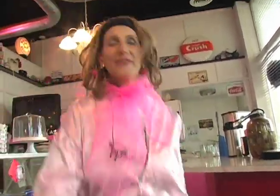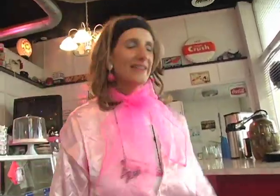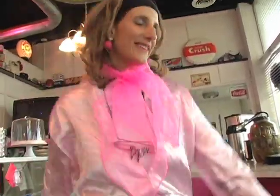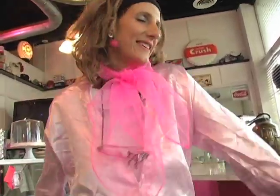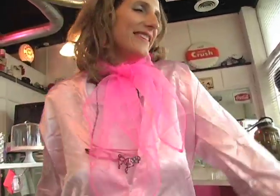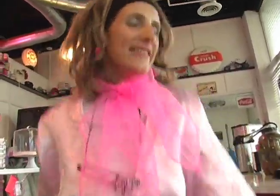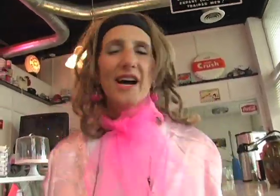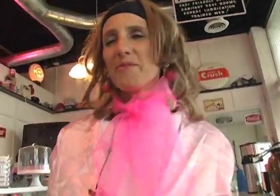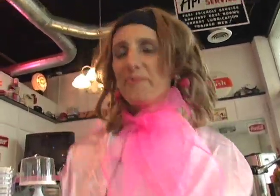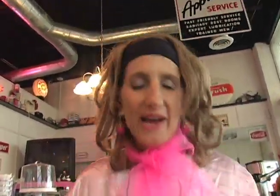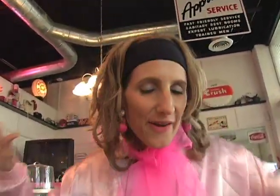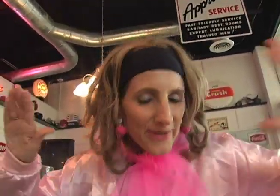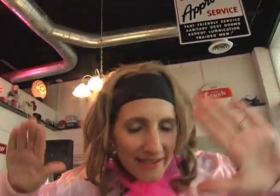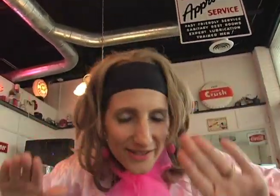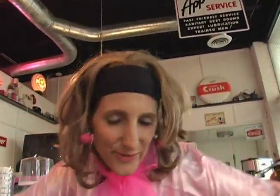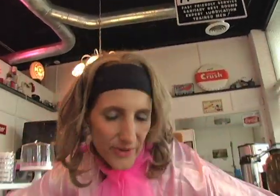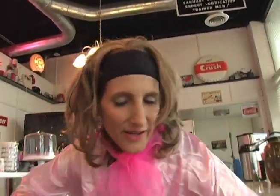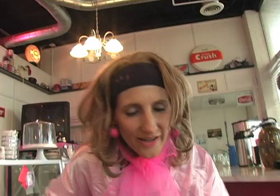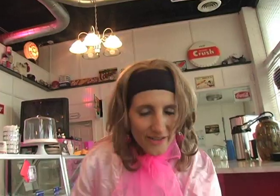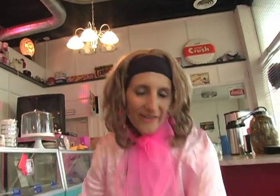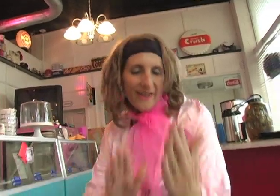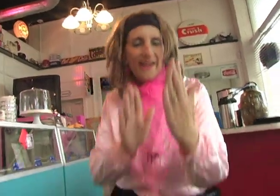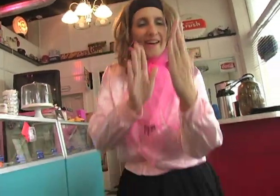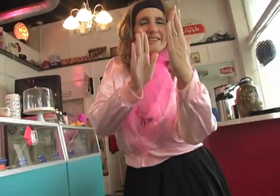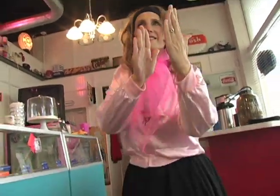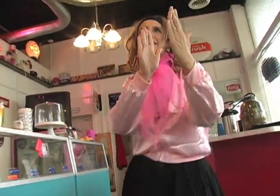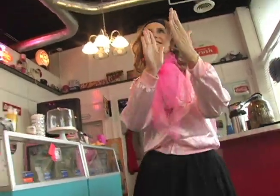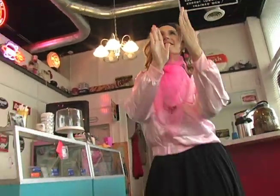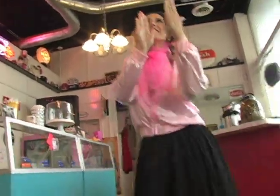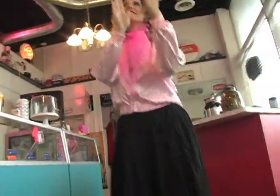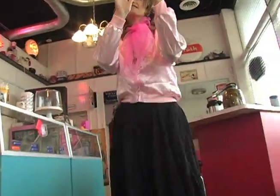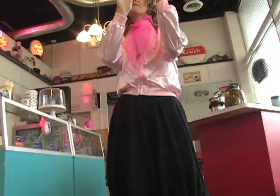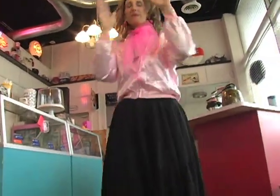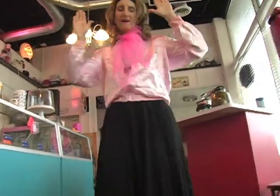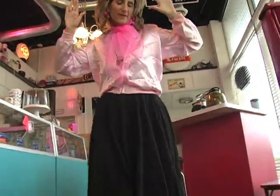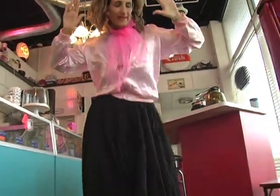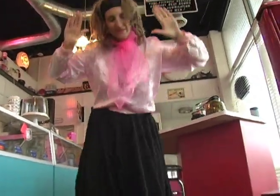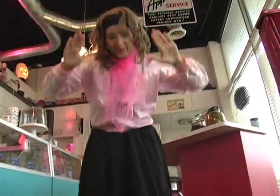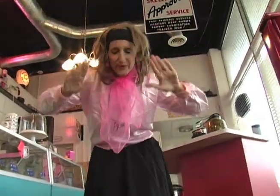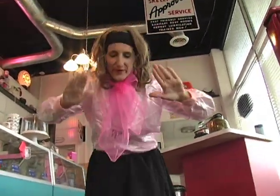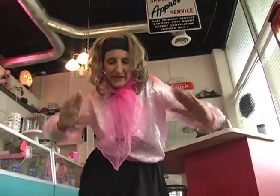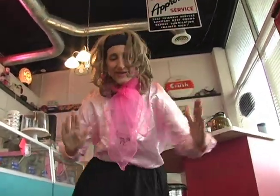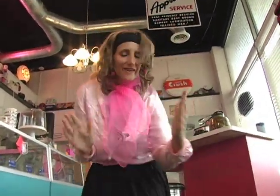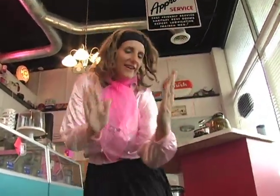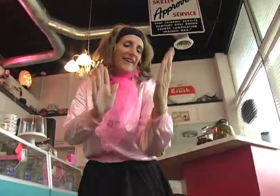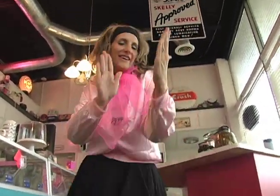got me bowing to the ground Bowing to the ground